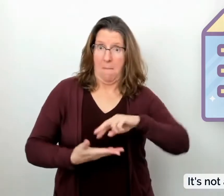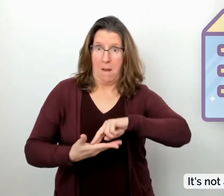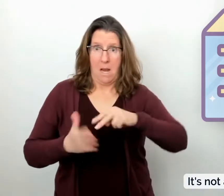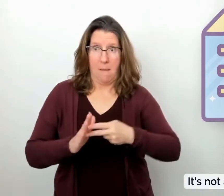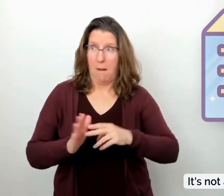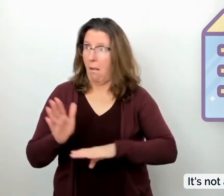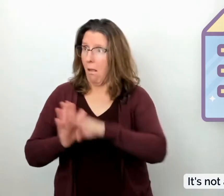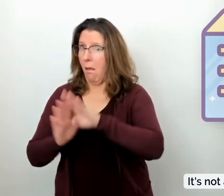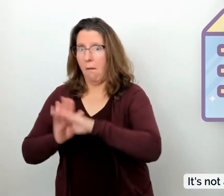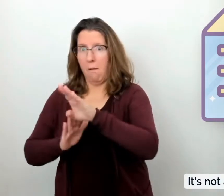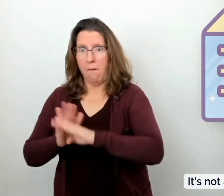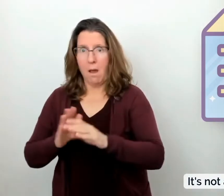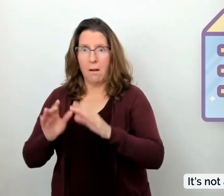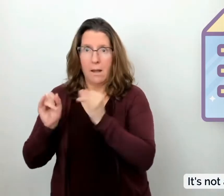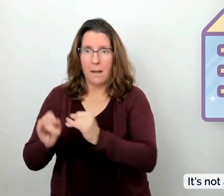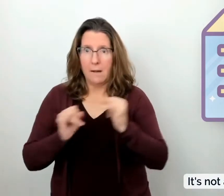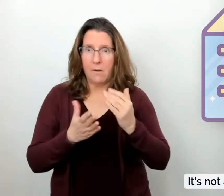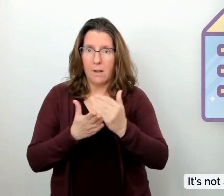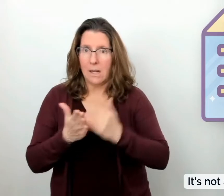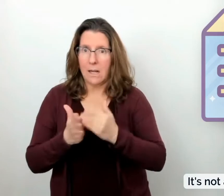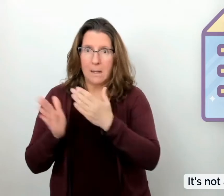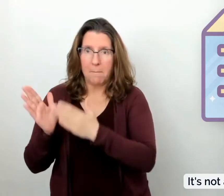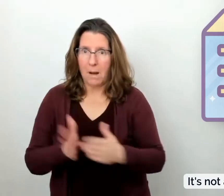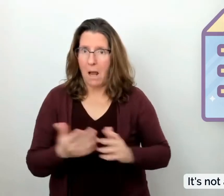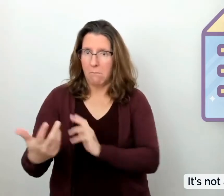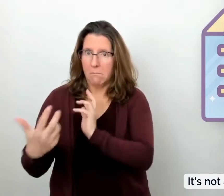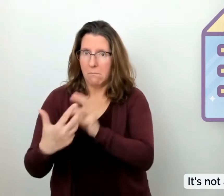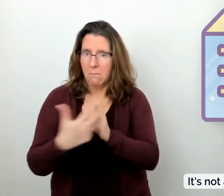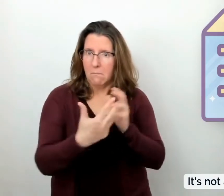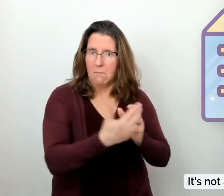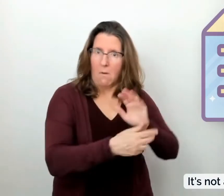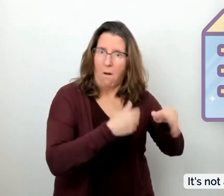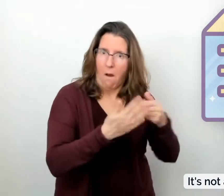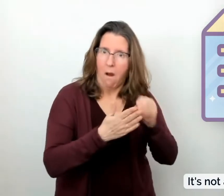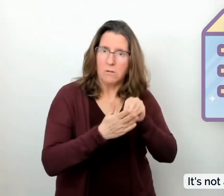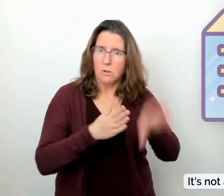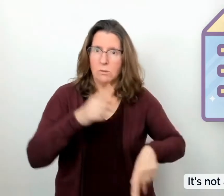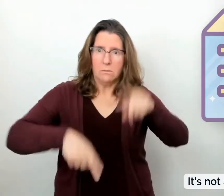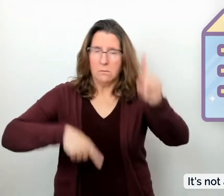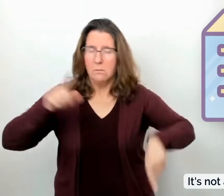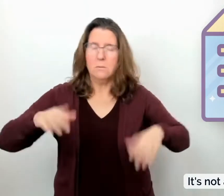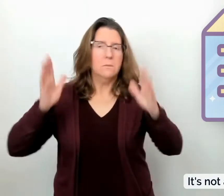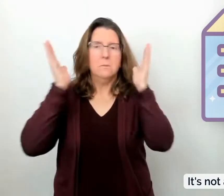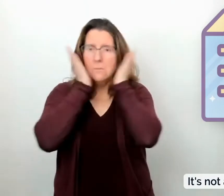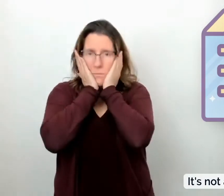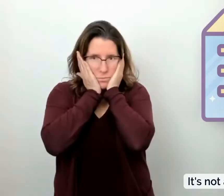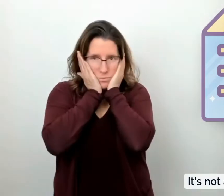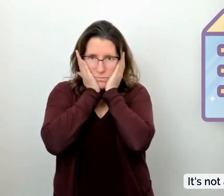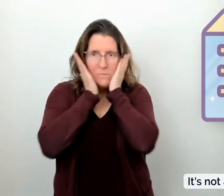Does the idea of differentiating instruction for every single one of your students send you into a panic?